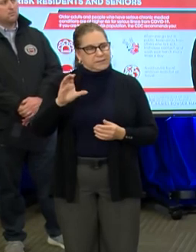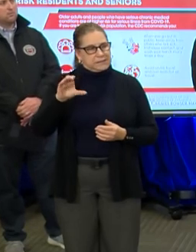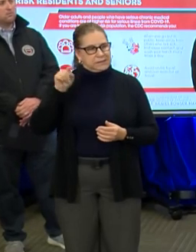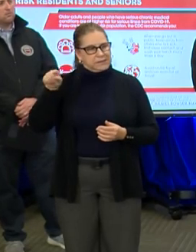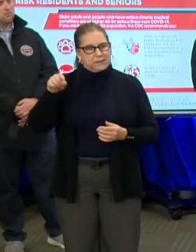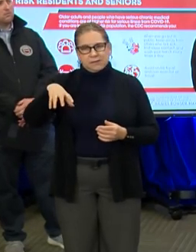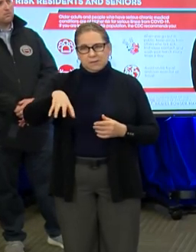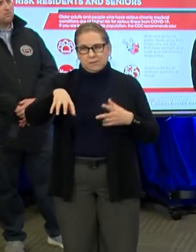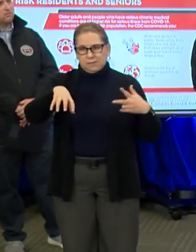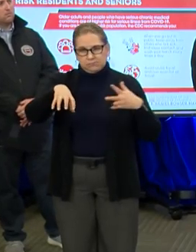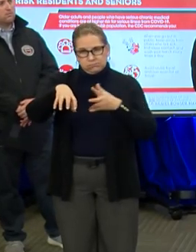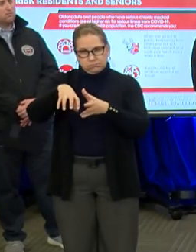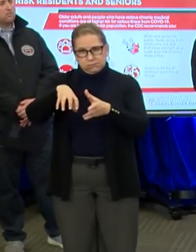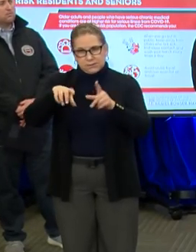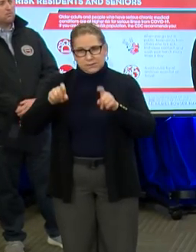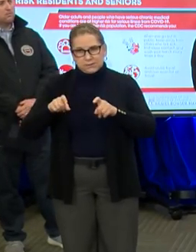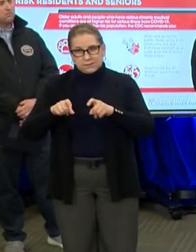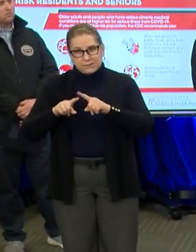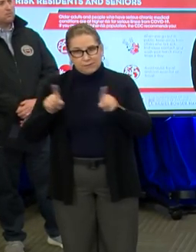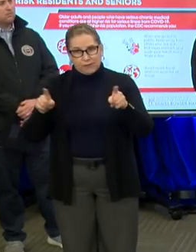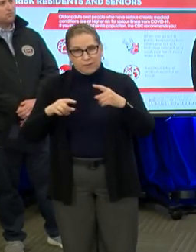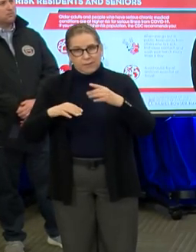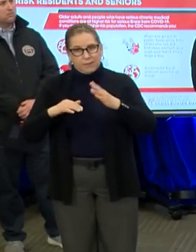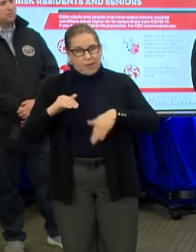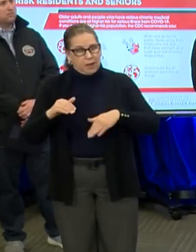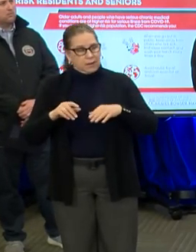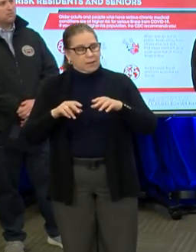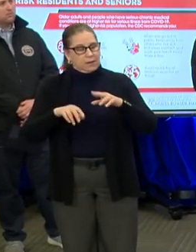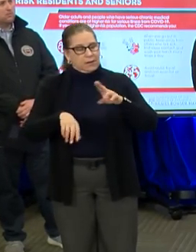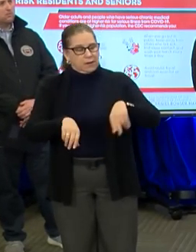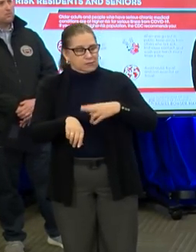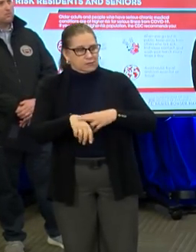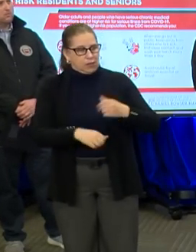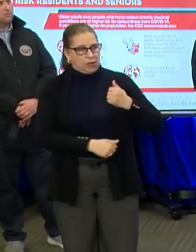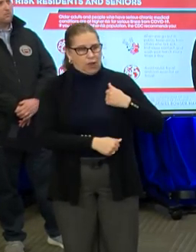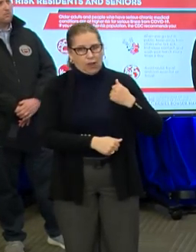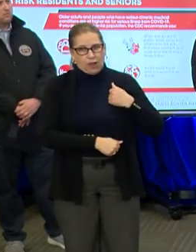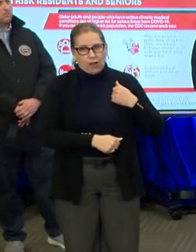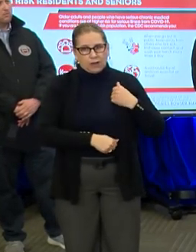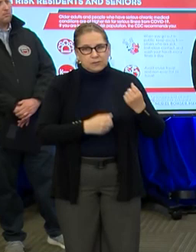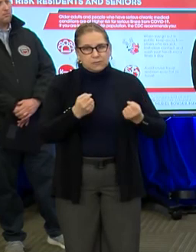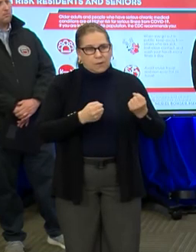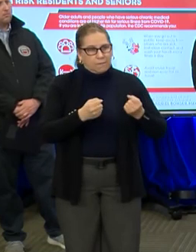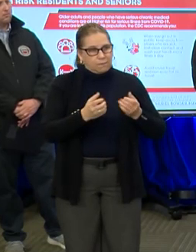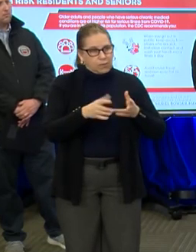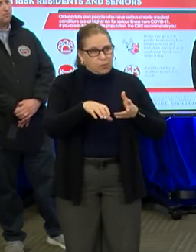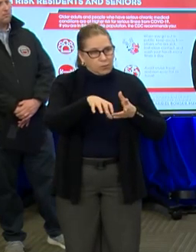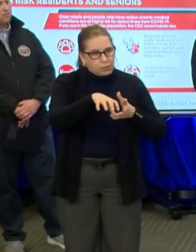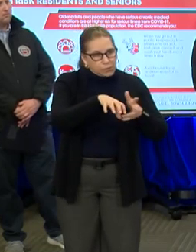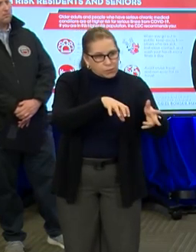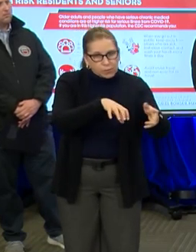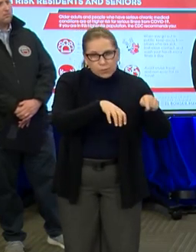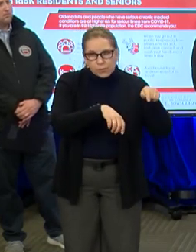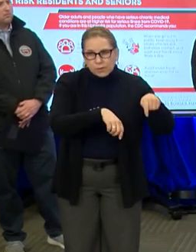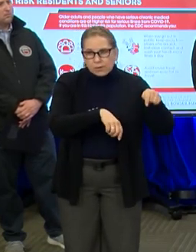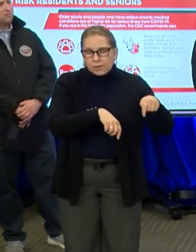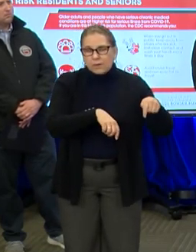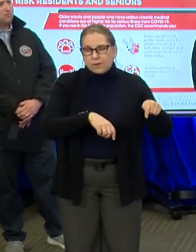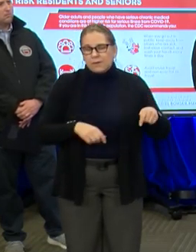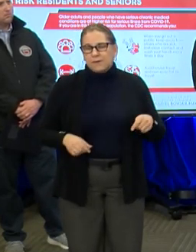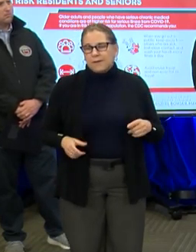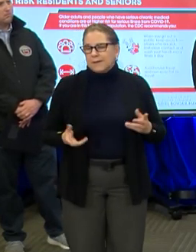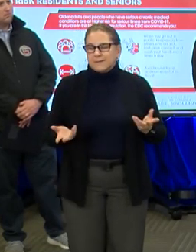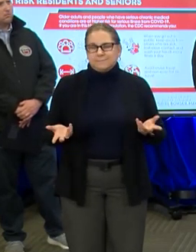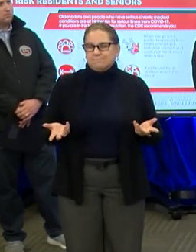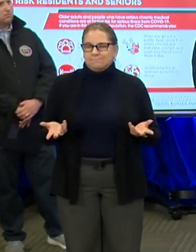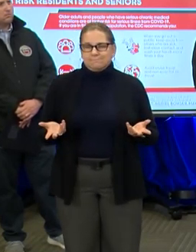with the National Guard? It's the same one. So we have, given that we have not had the support we were initially